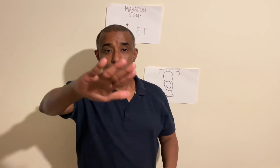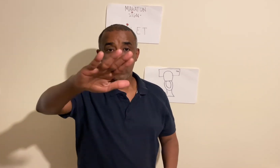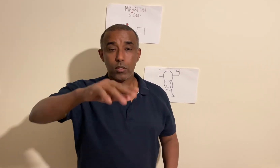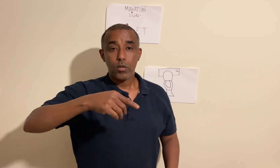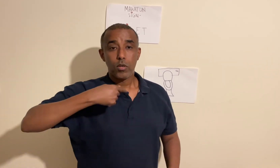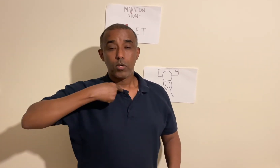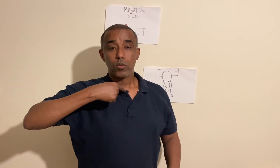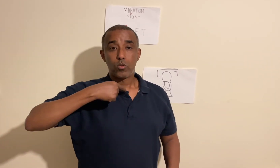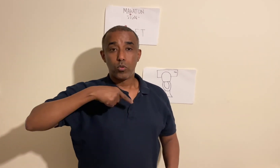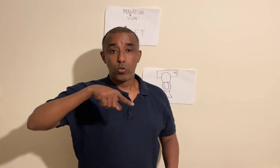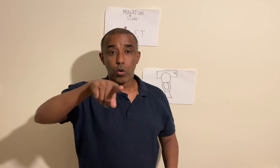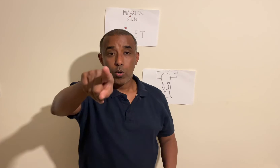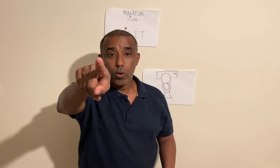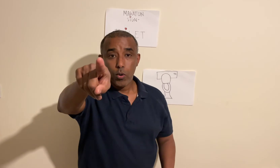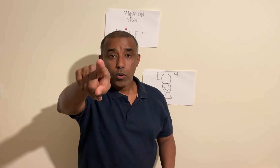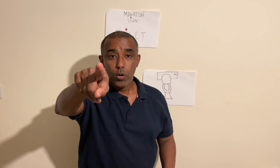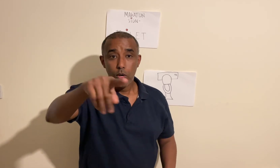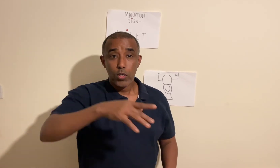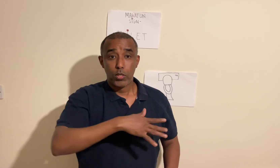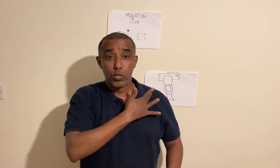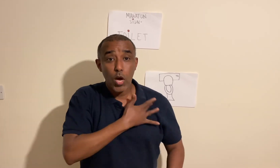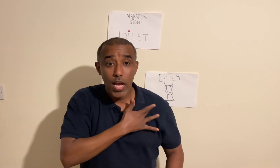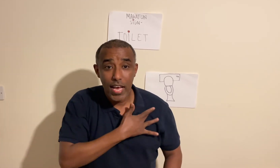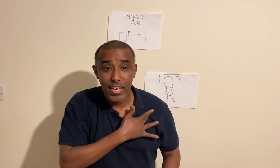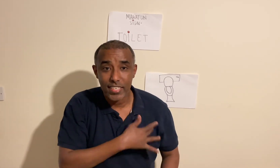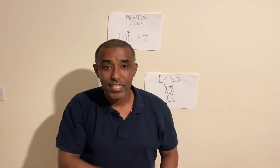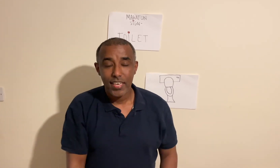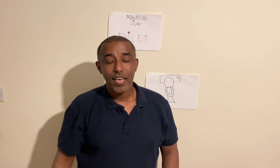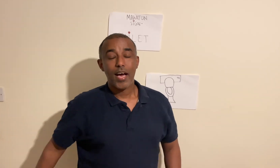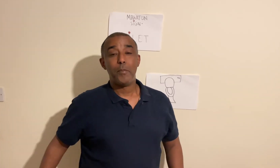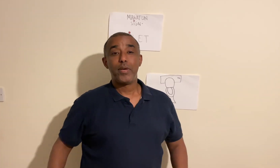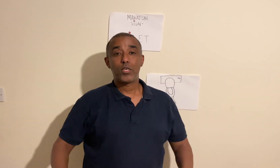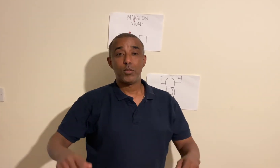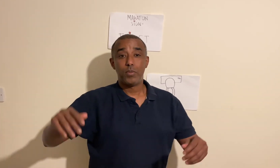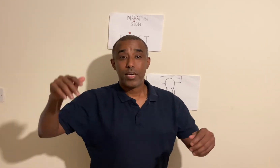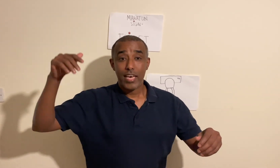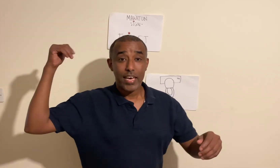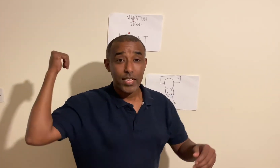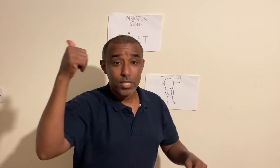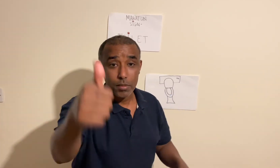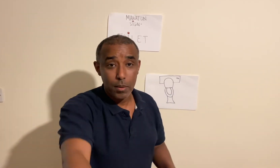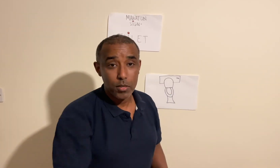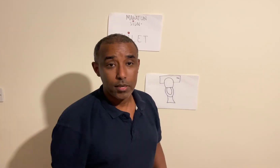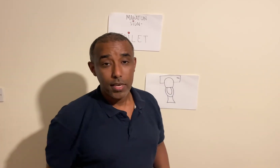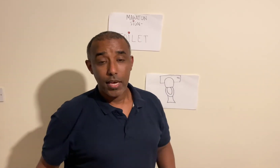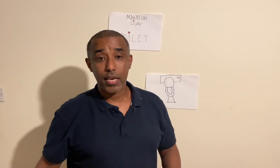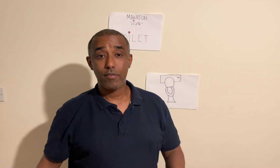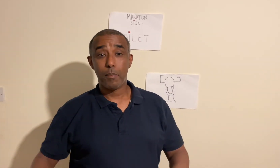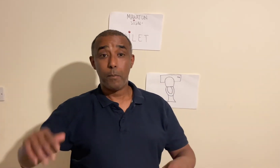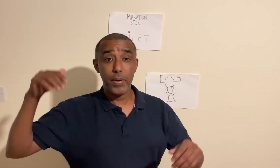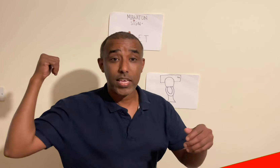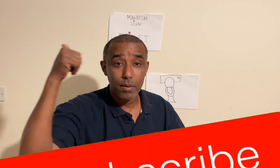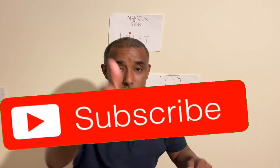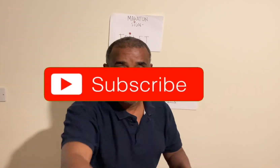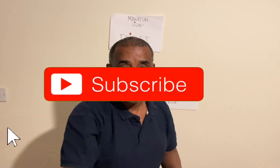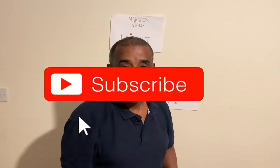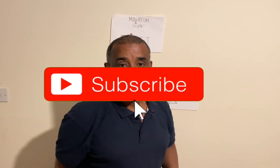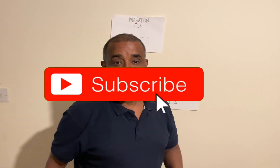to go to the toilet. Make sure you hit the subscribe button and give a big thumbs up. And